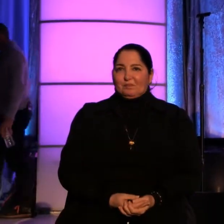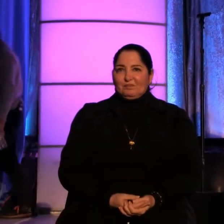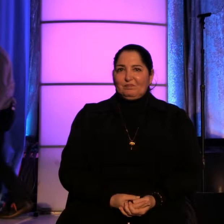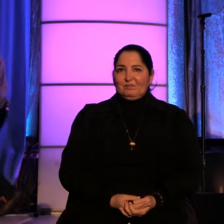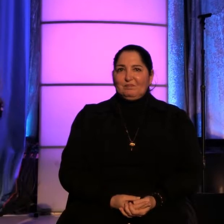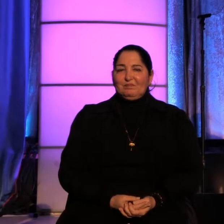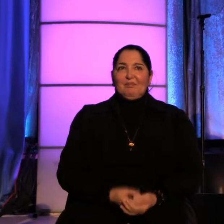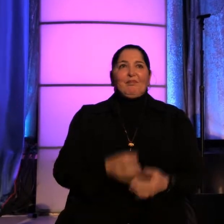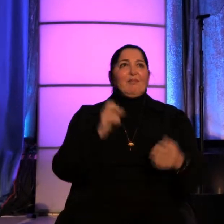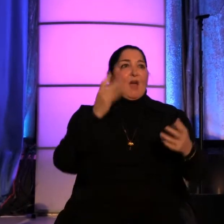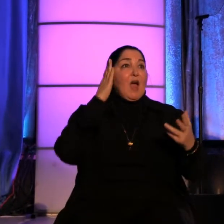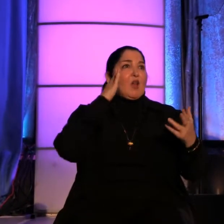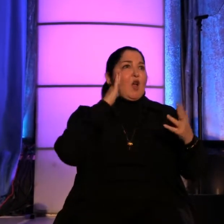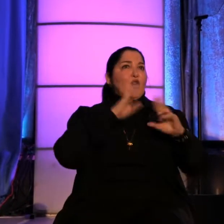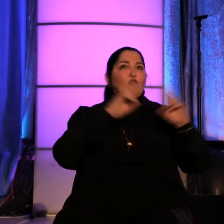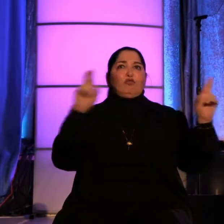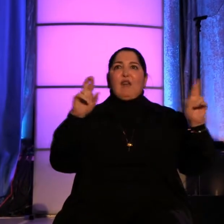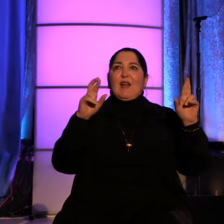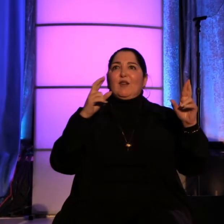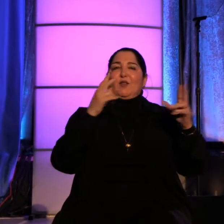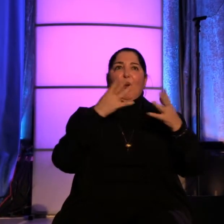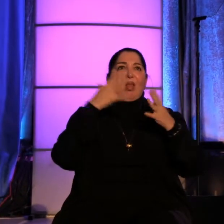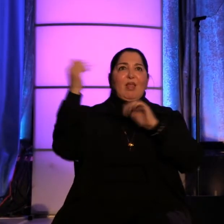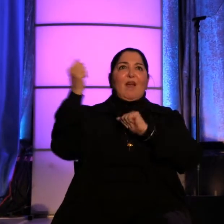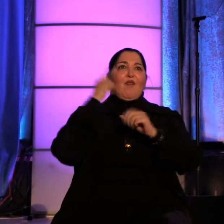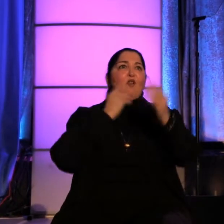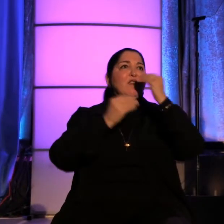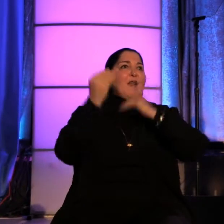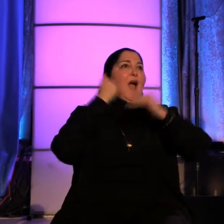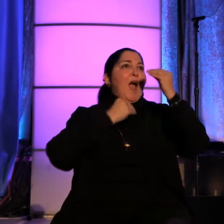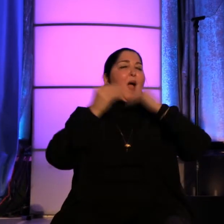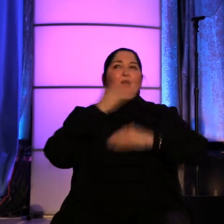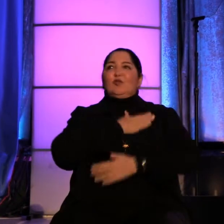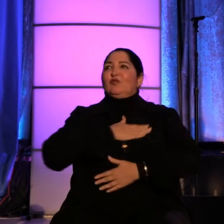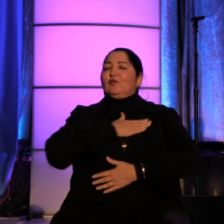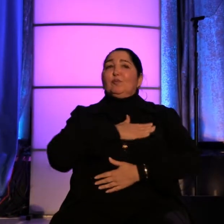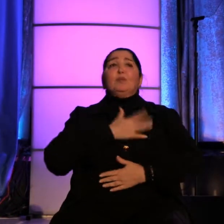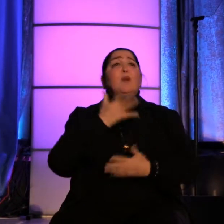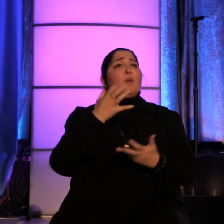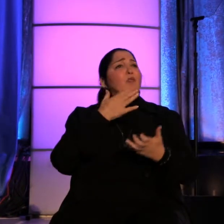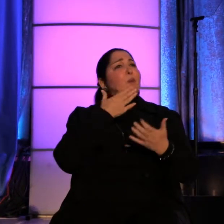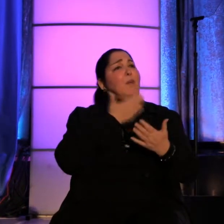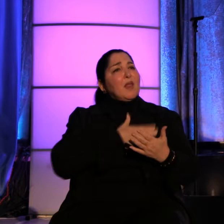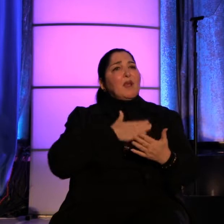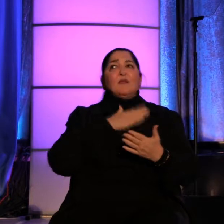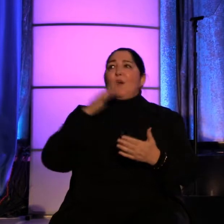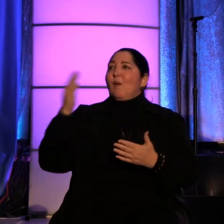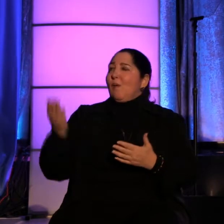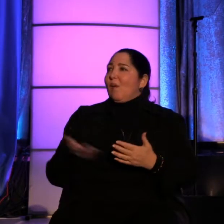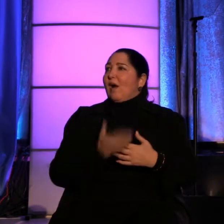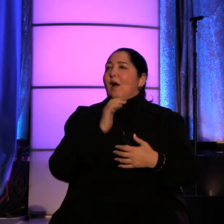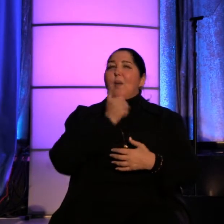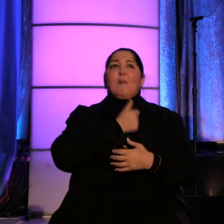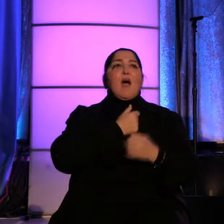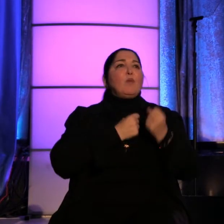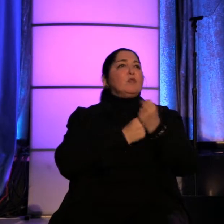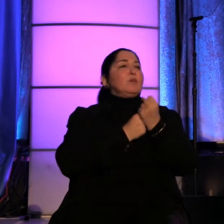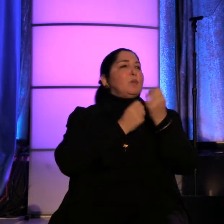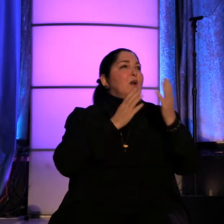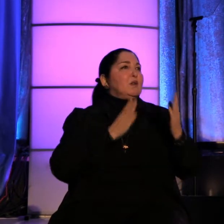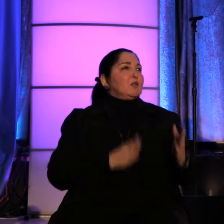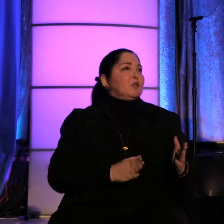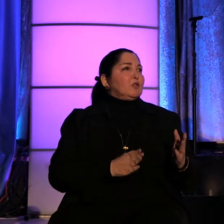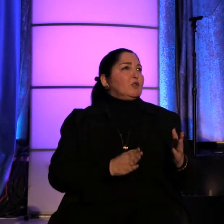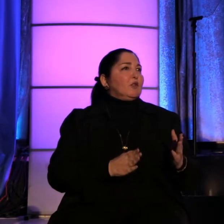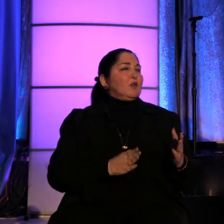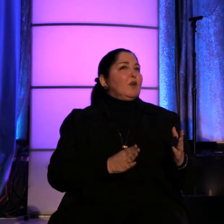All right. I know you're getting ready for the reception, but I want you to please be gracious and please welcome